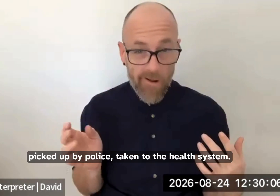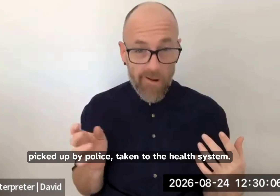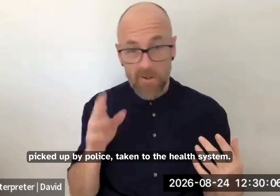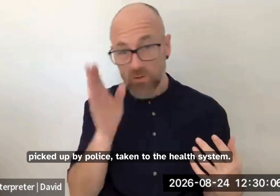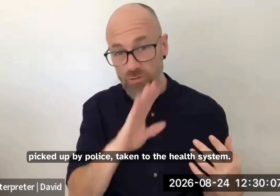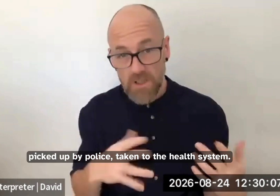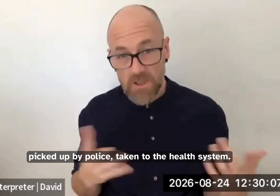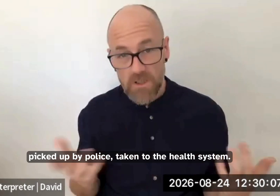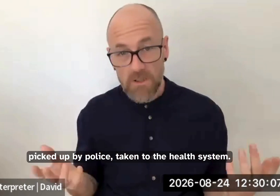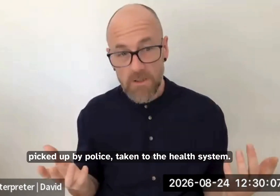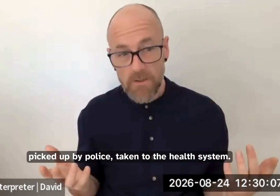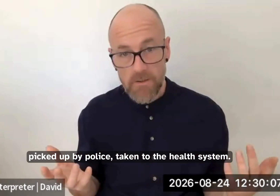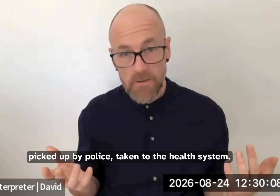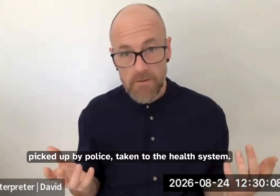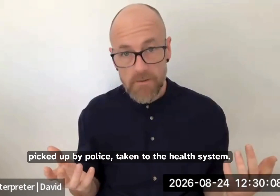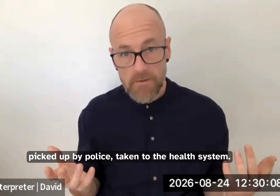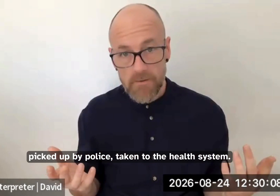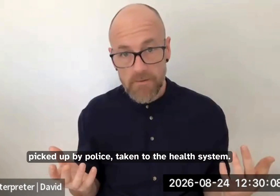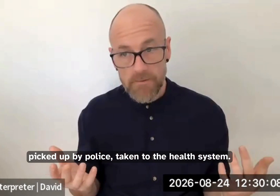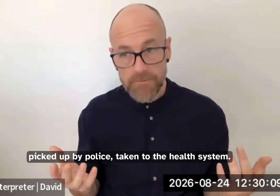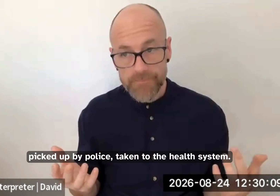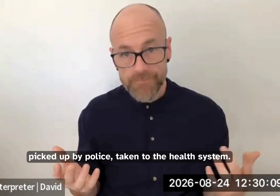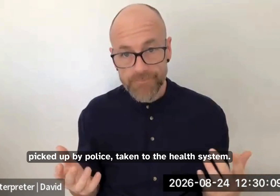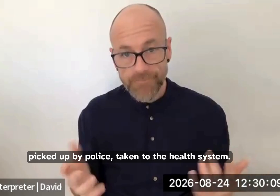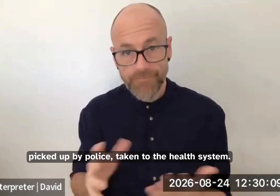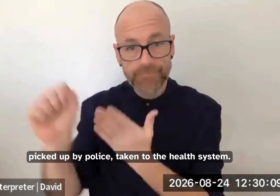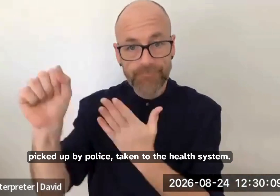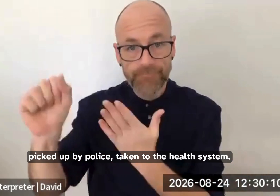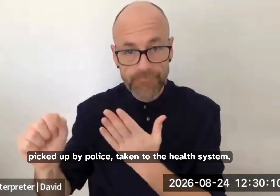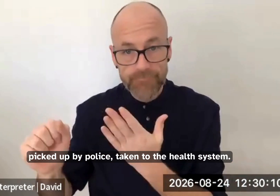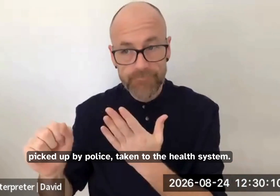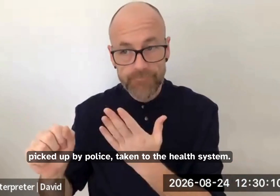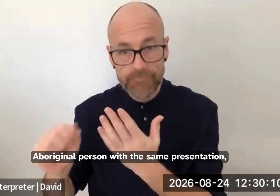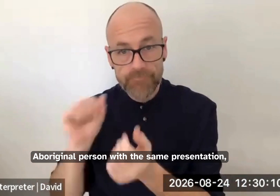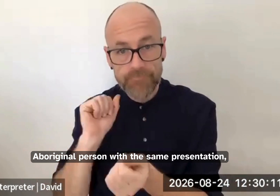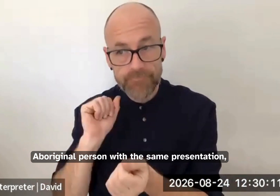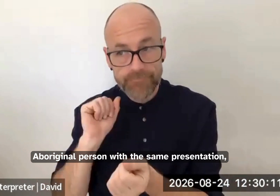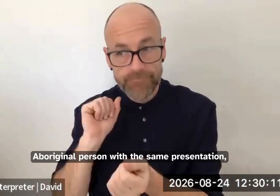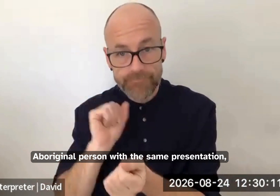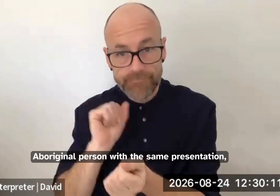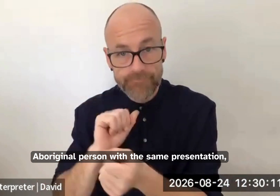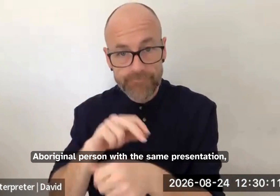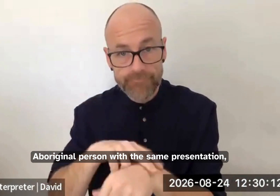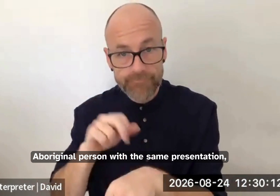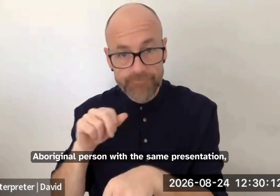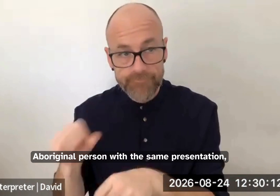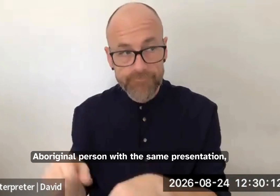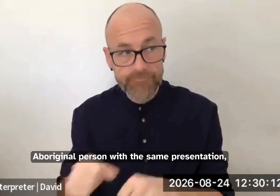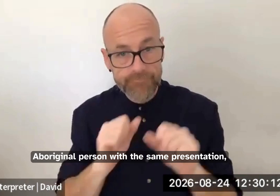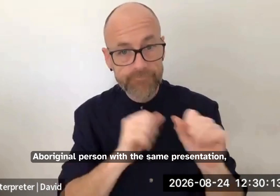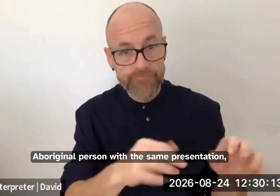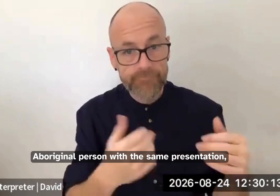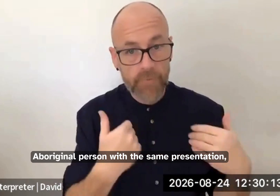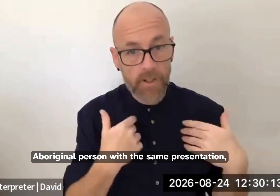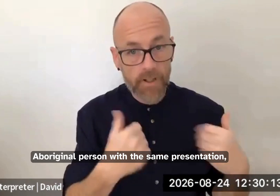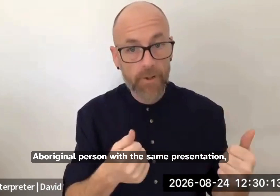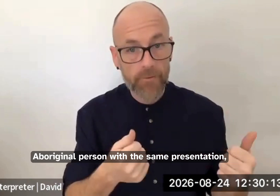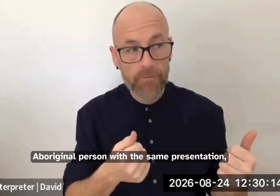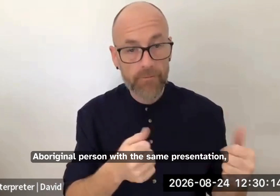schizophrenia, picked up by police, taken to the health system. Aboriginal person with the same